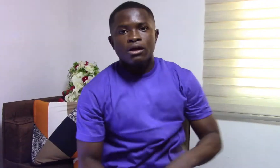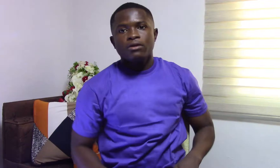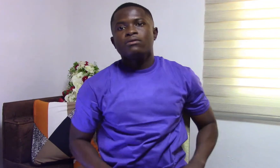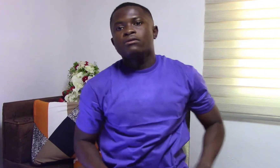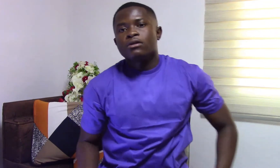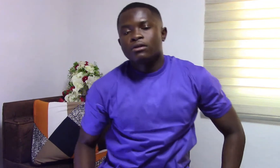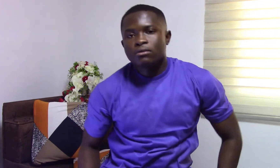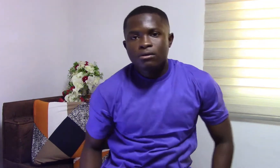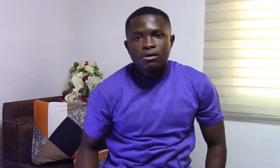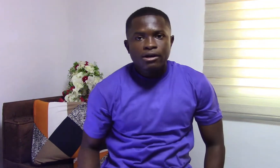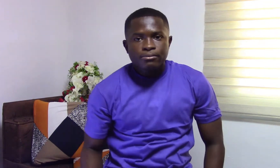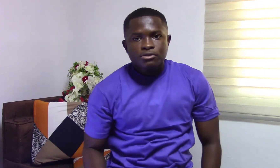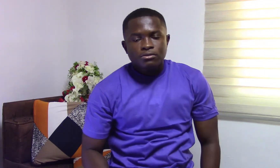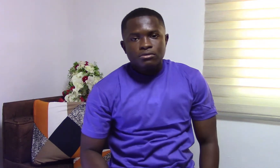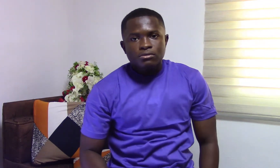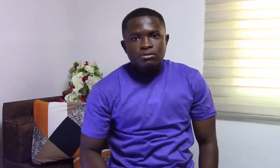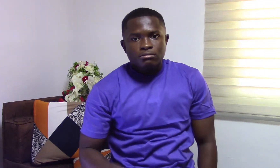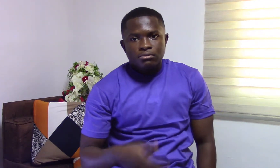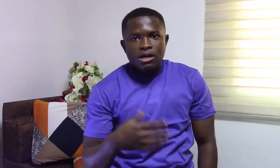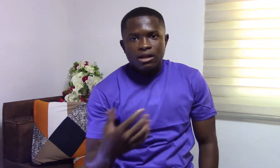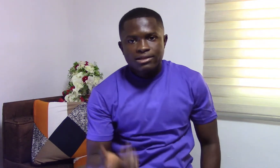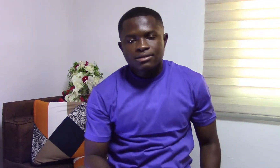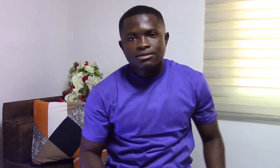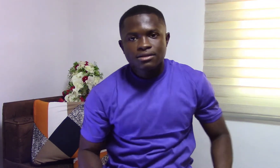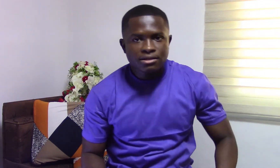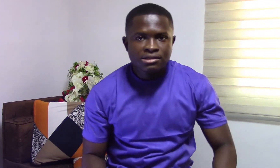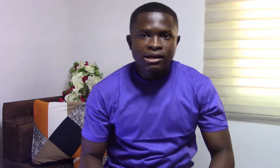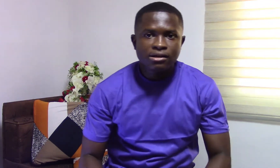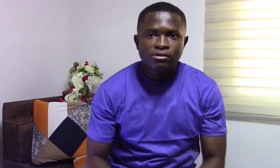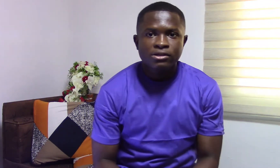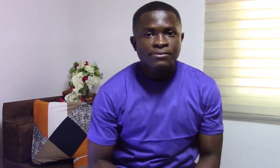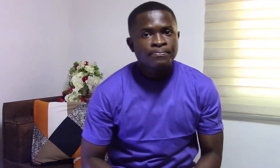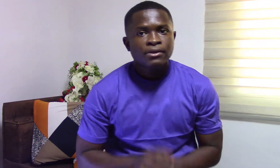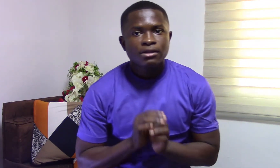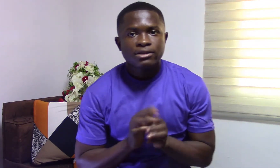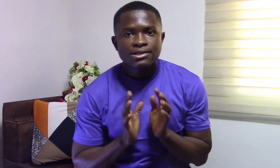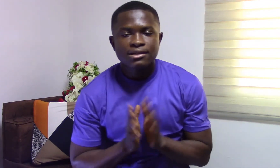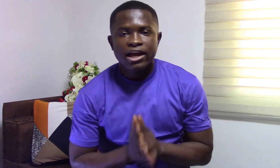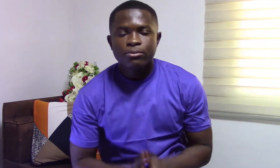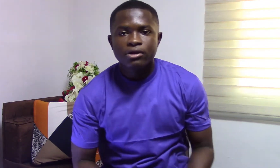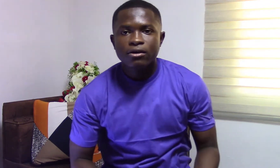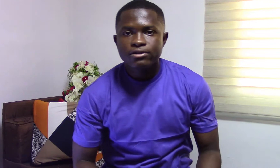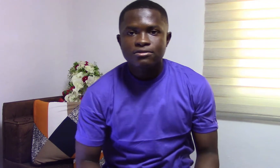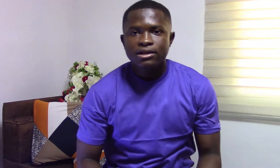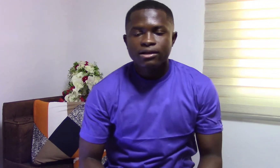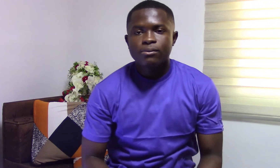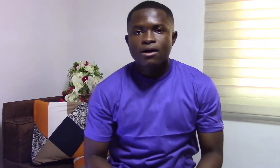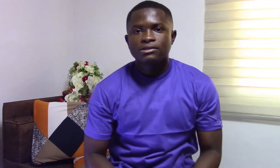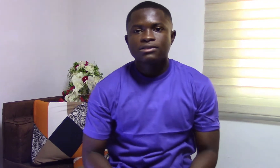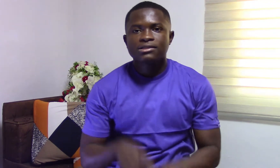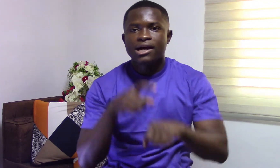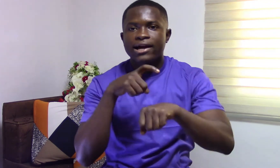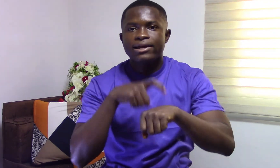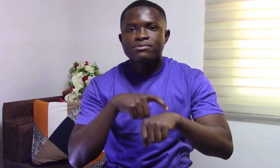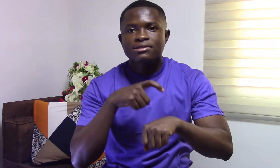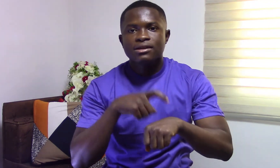Hello, you are welcome to Lessons in Sign Language. This time we are going to learn about times and